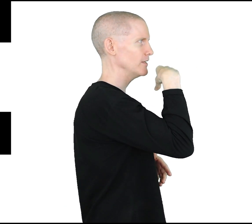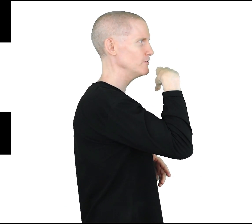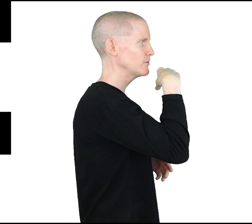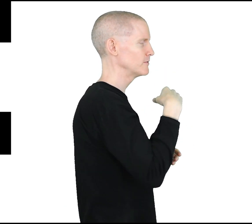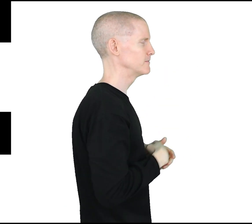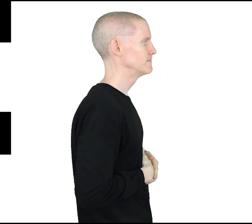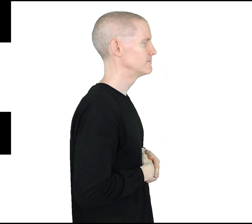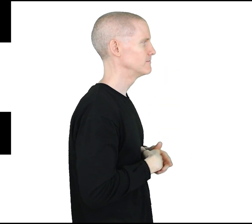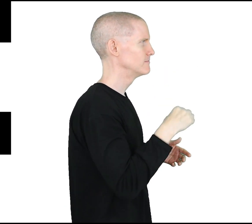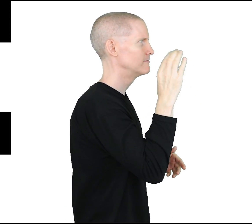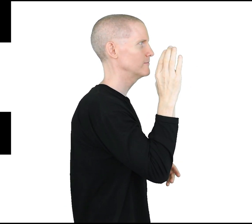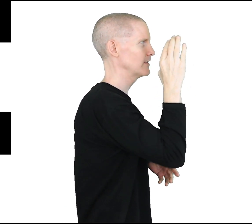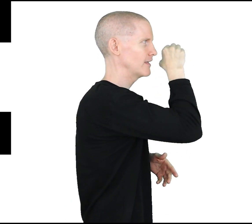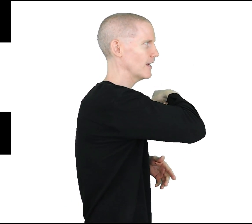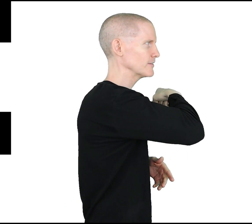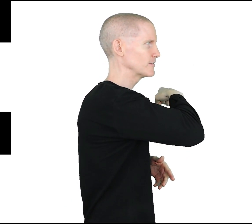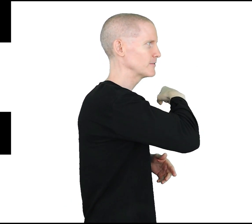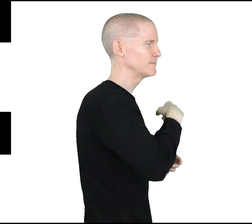Strange, guess.